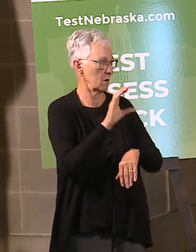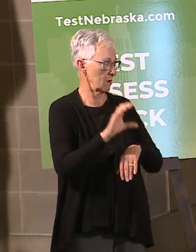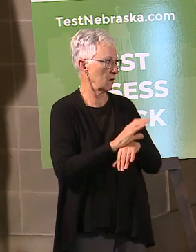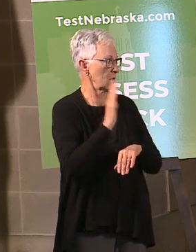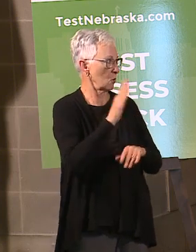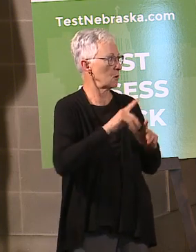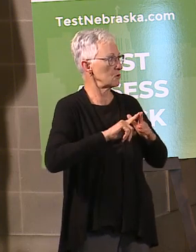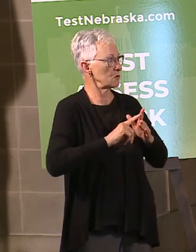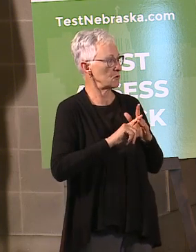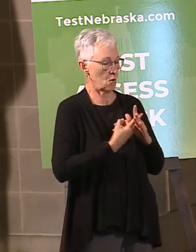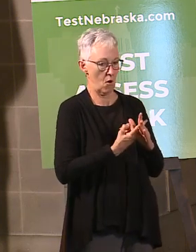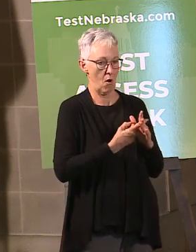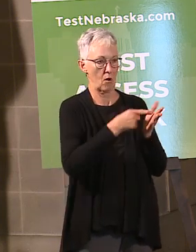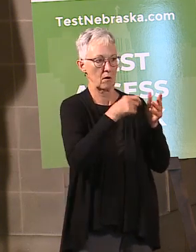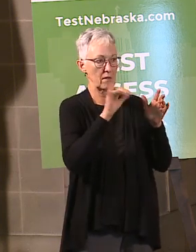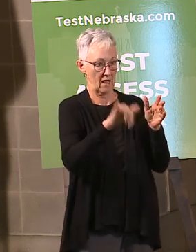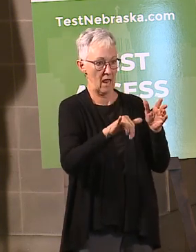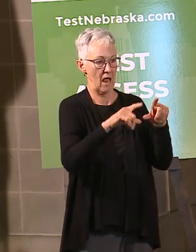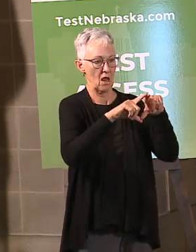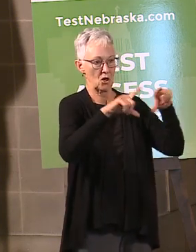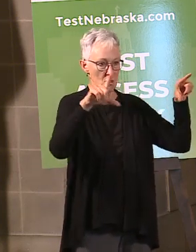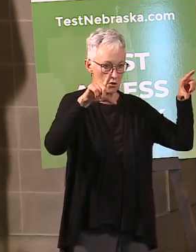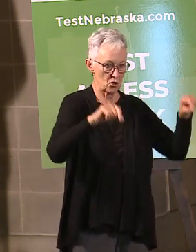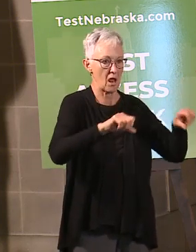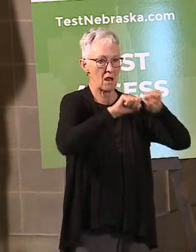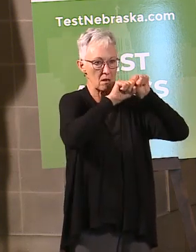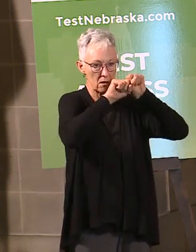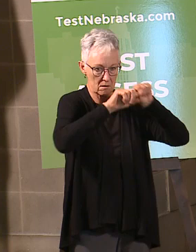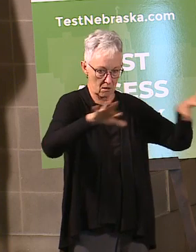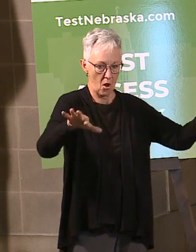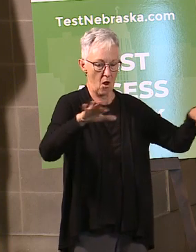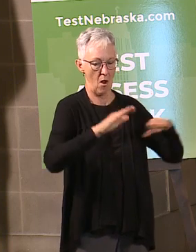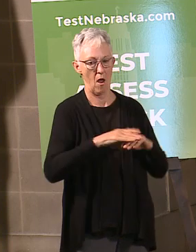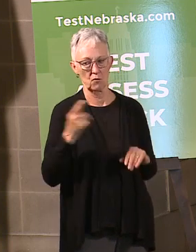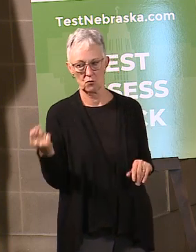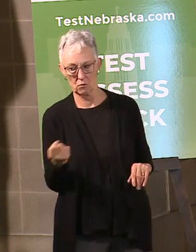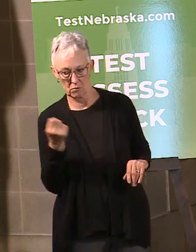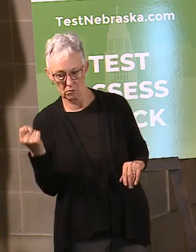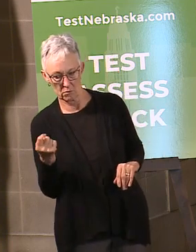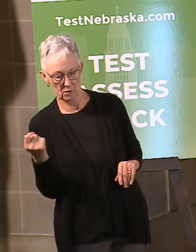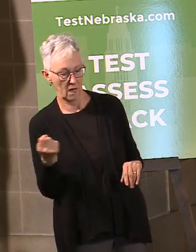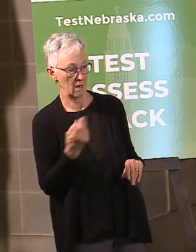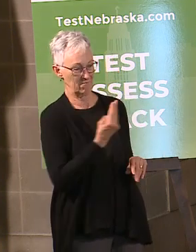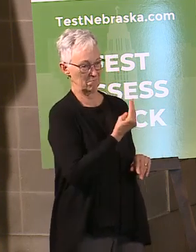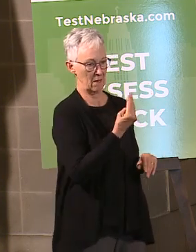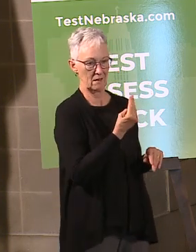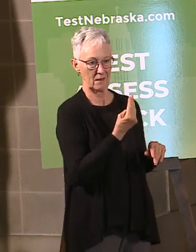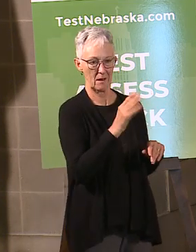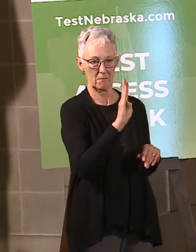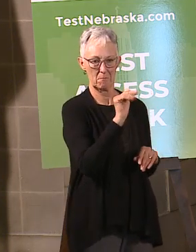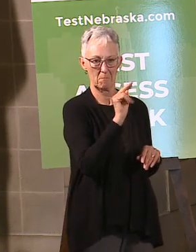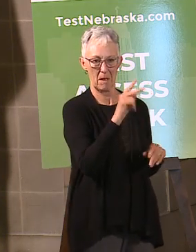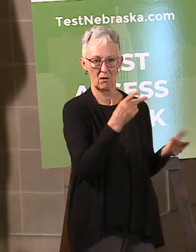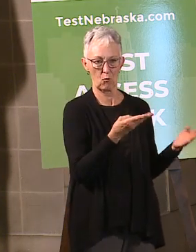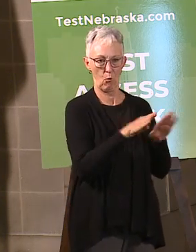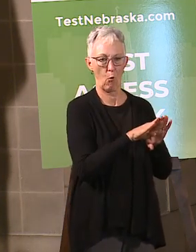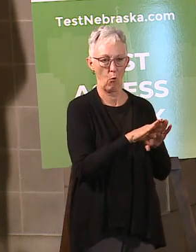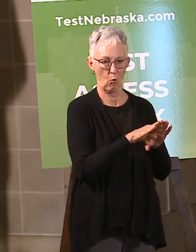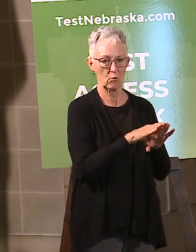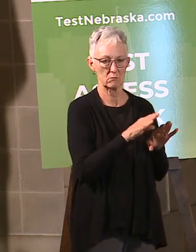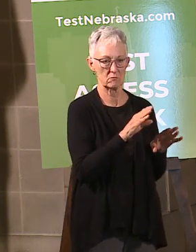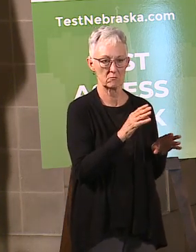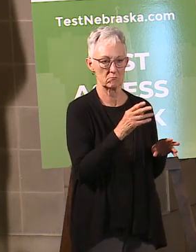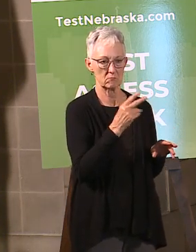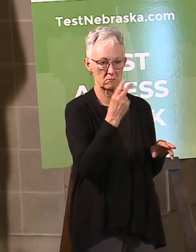on that come Tuesday, because there's no banks to pay the money for us on Monday because of Memorial Day. A